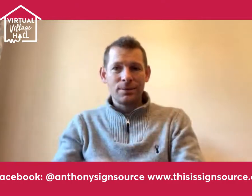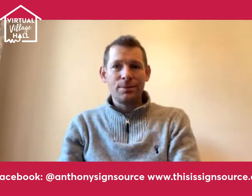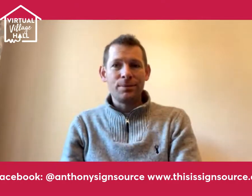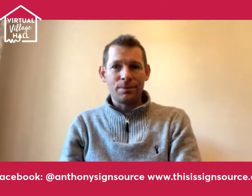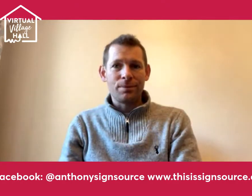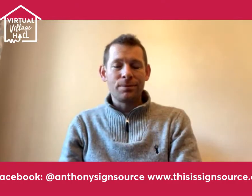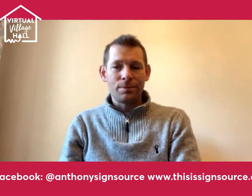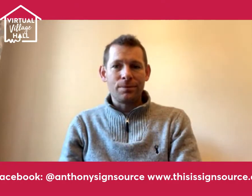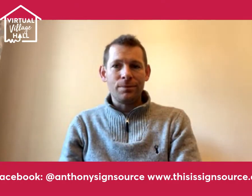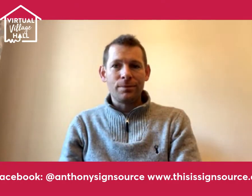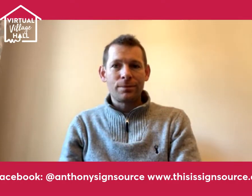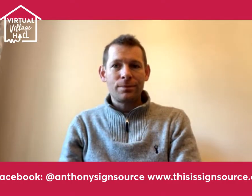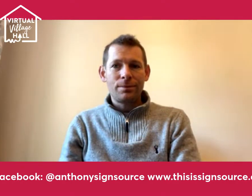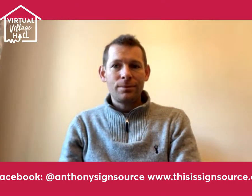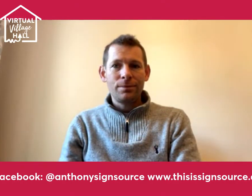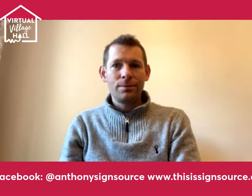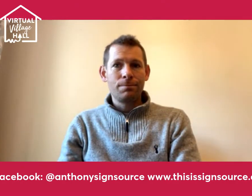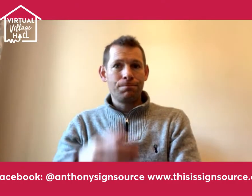Or short wavy hair.